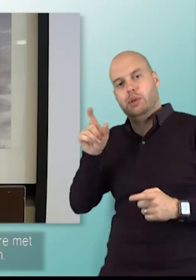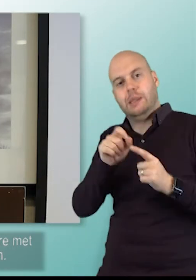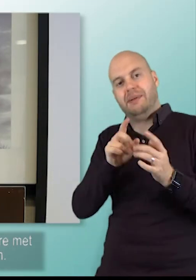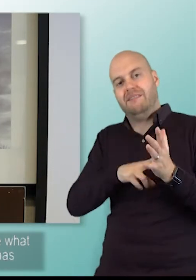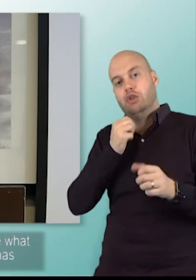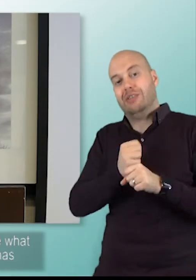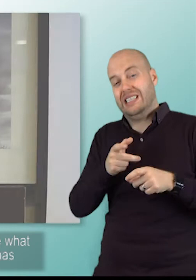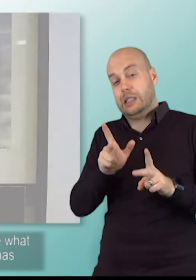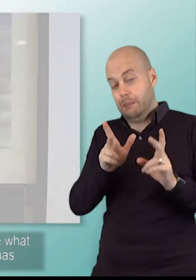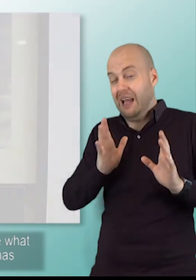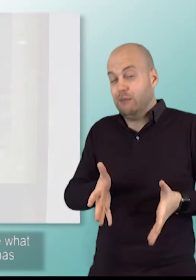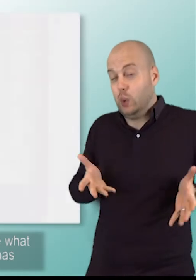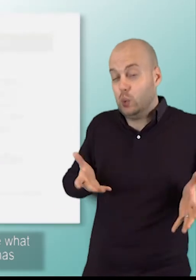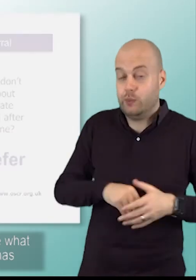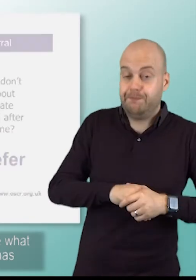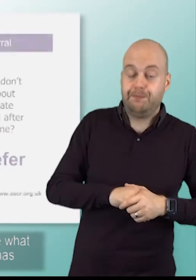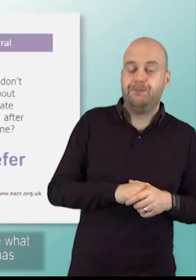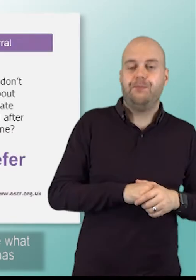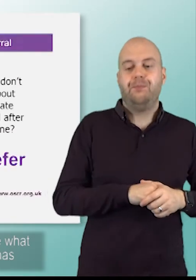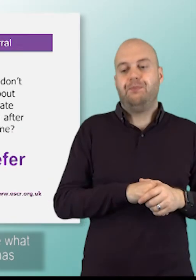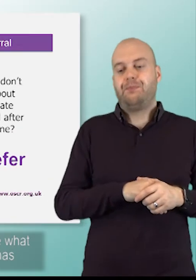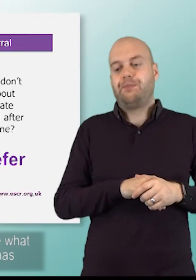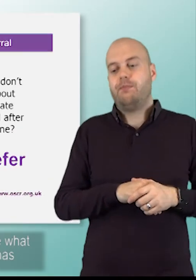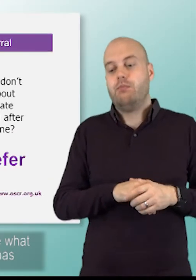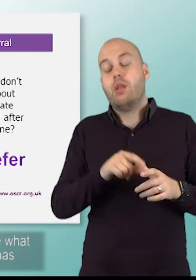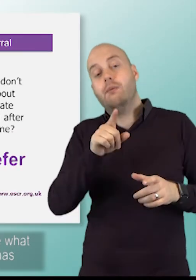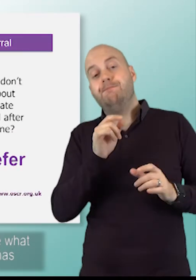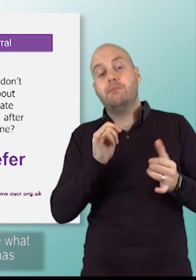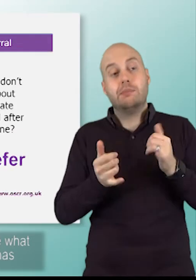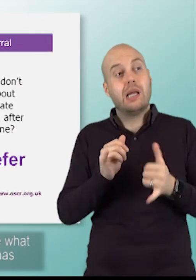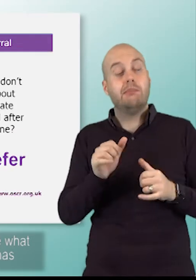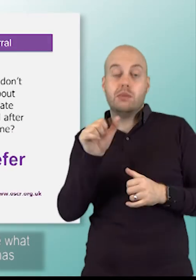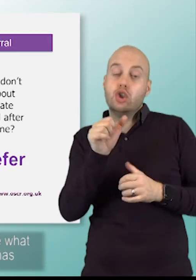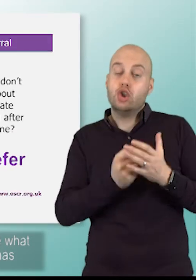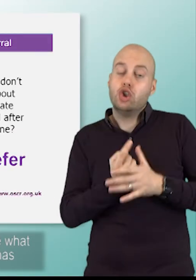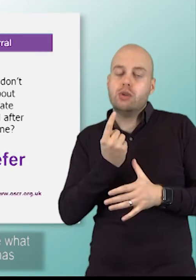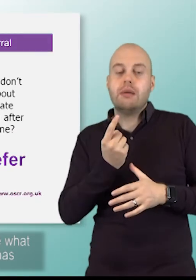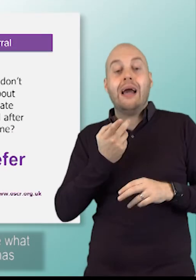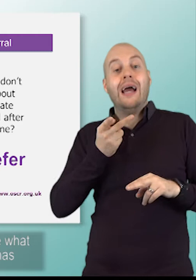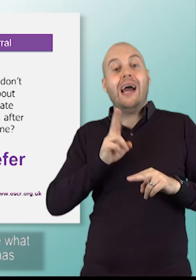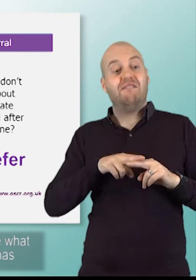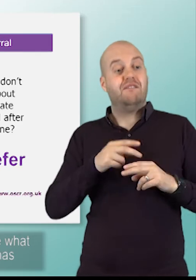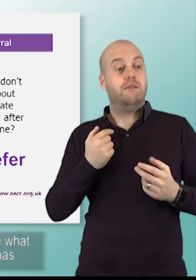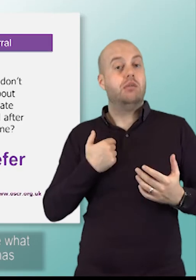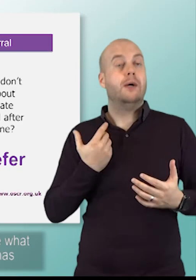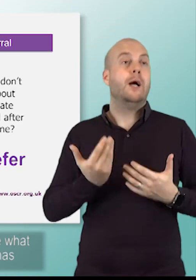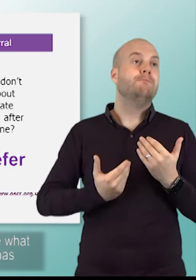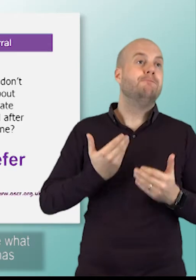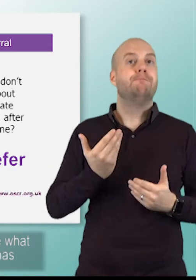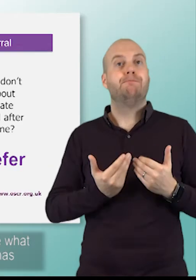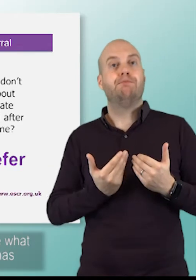system. Now, something that does come up from time to time, what if information is passed to